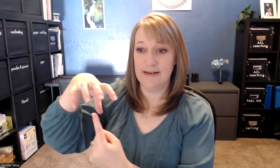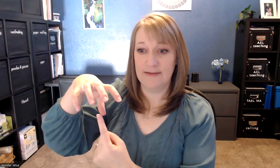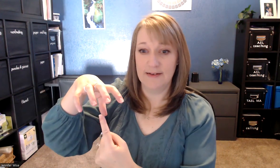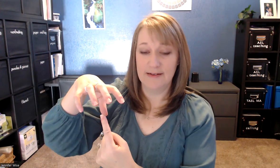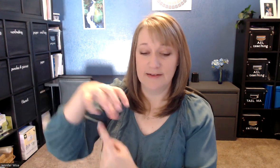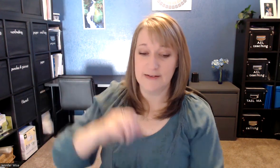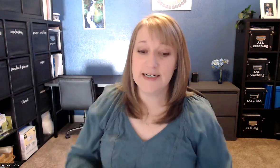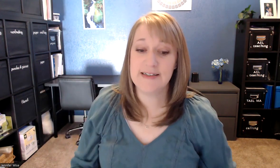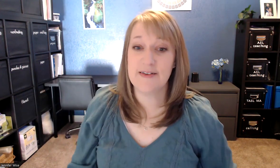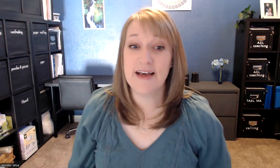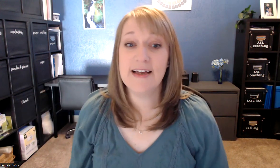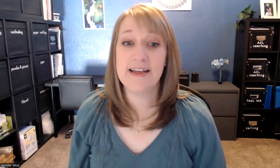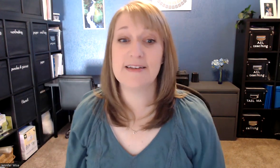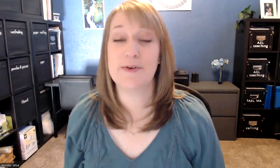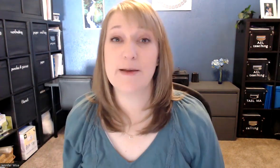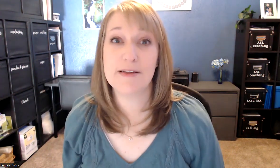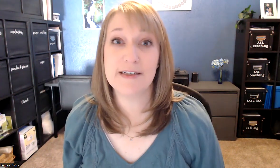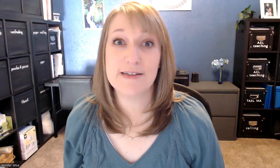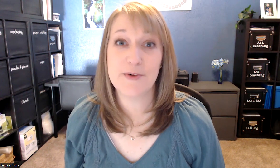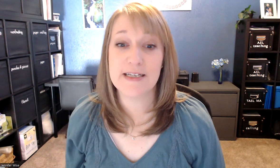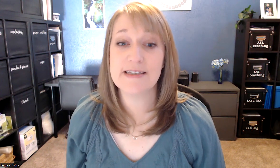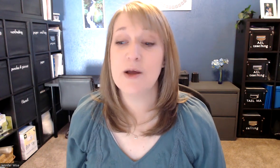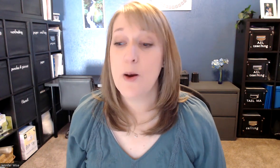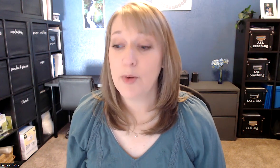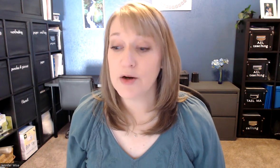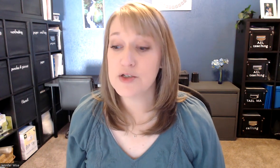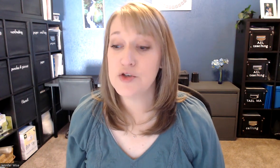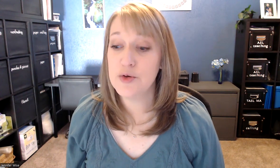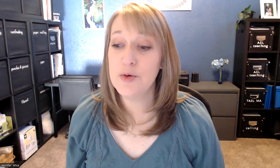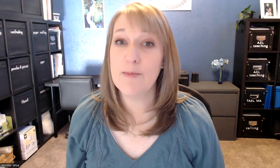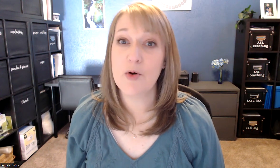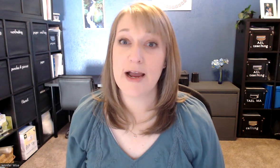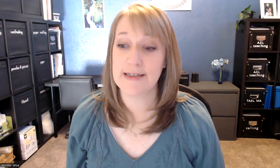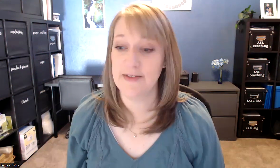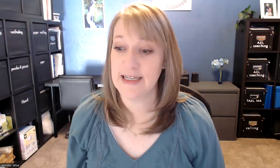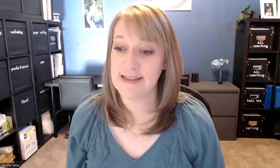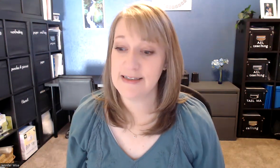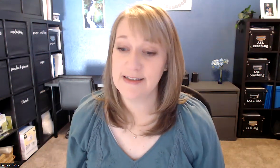skydive. All right, so that is vocabulary list 46, part 2, more activities.